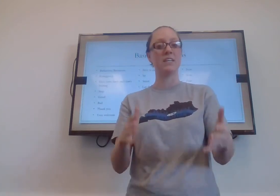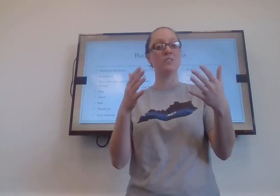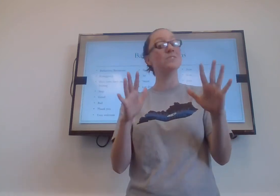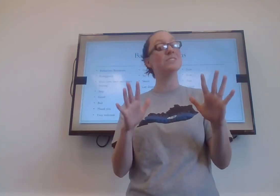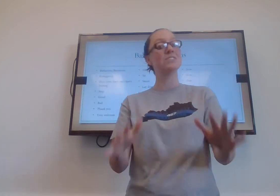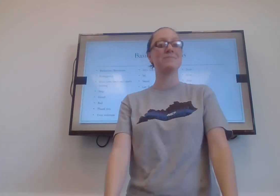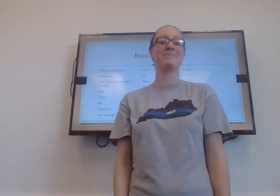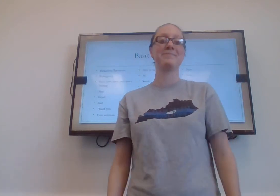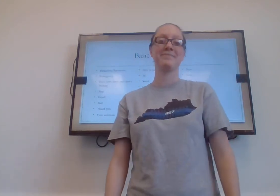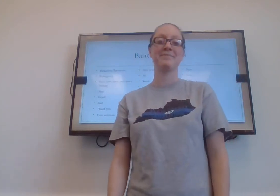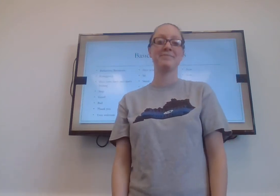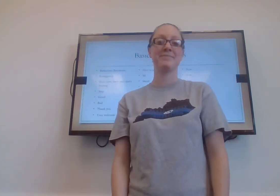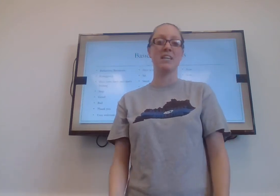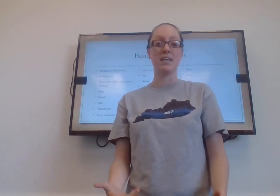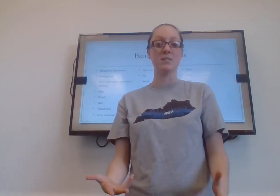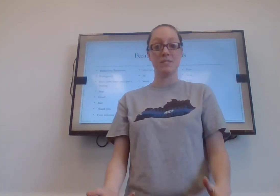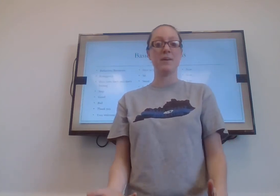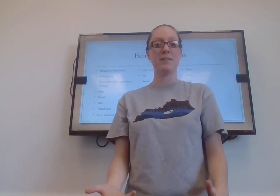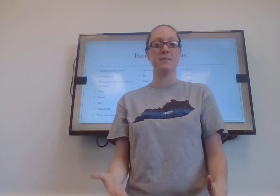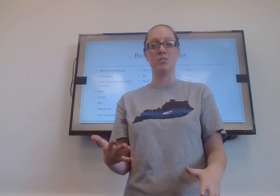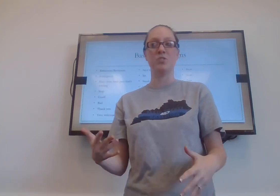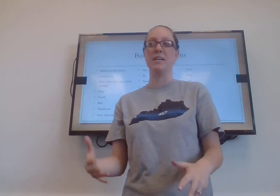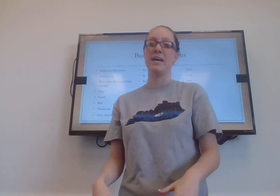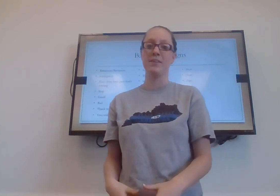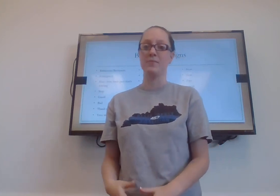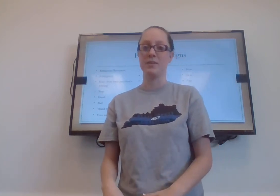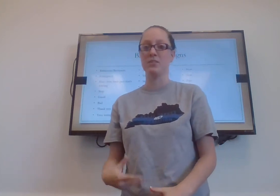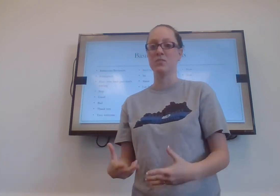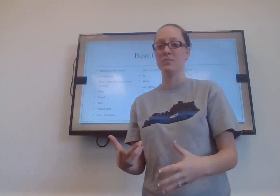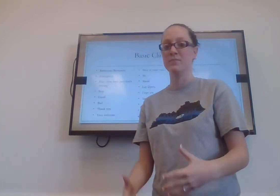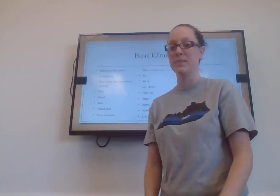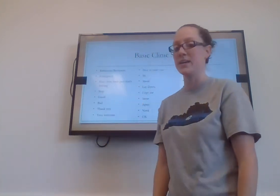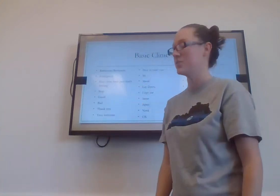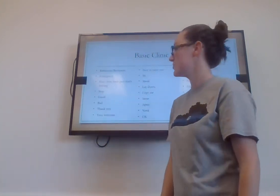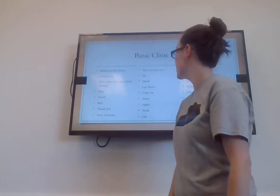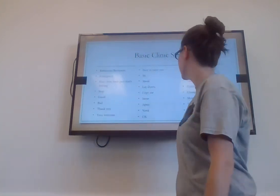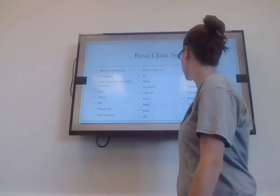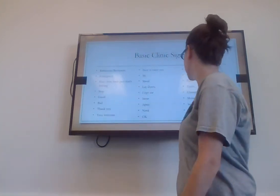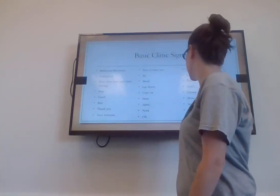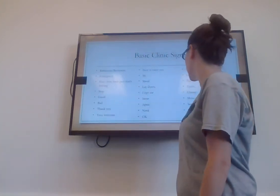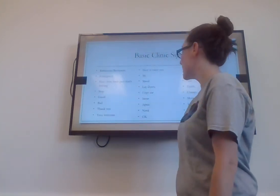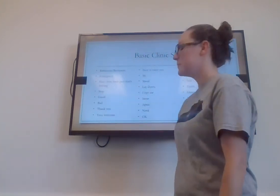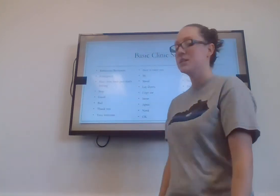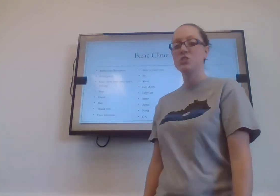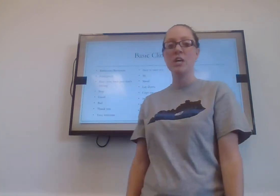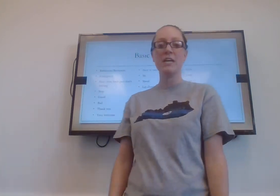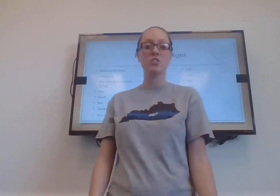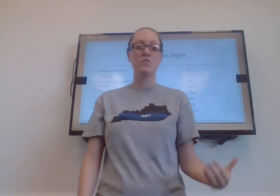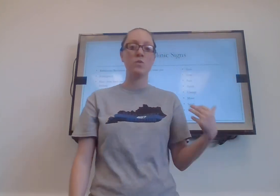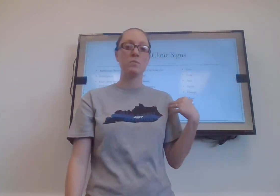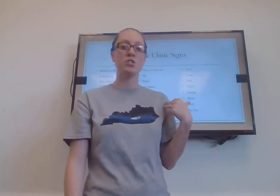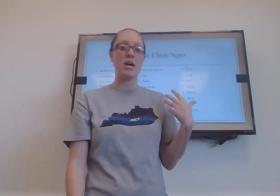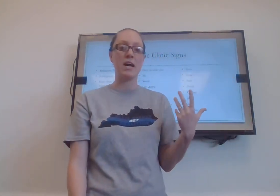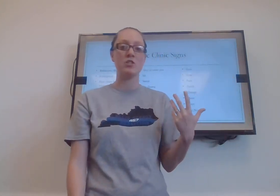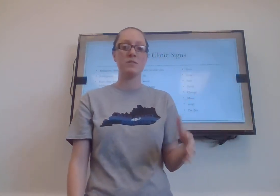go, and they can be smiling, but you can have it with your finger. Change, so if you want them to change